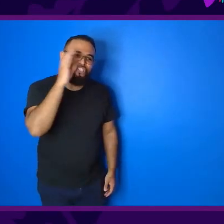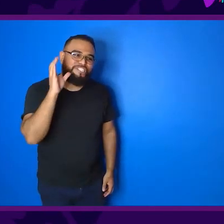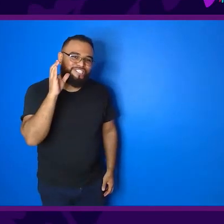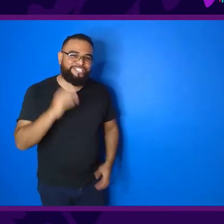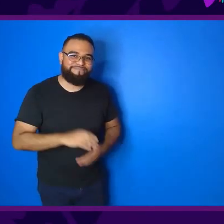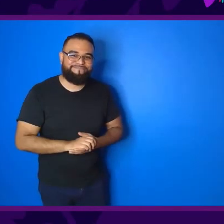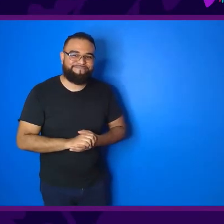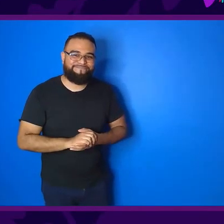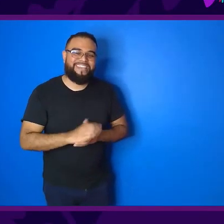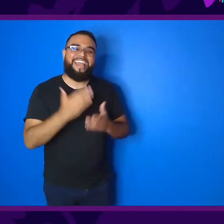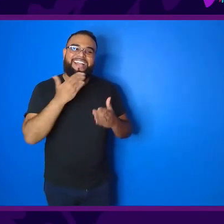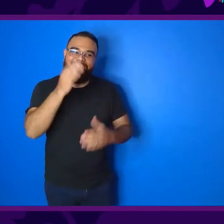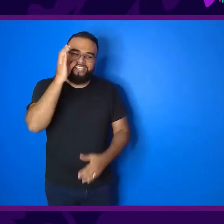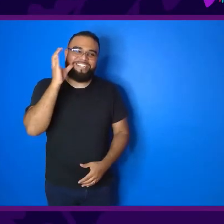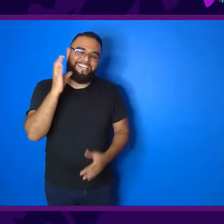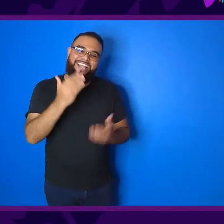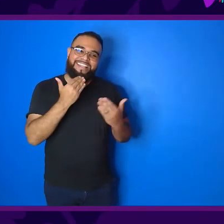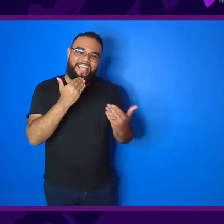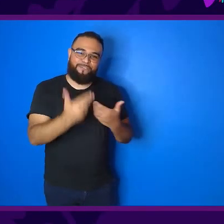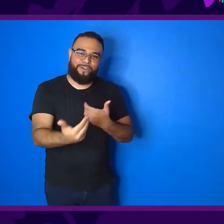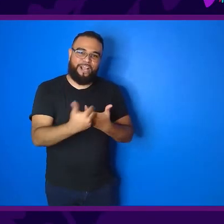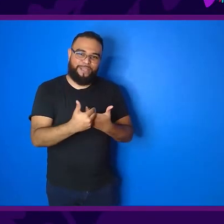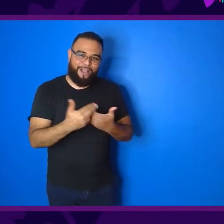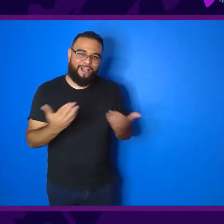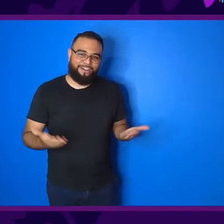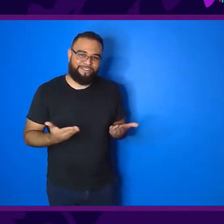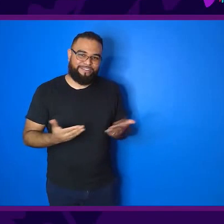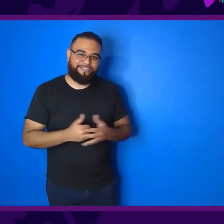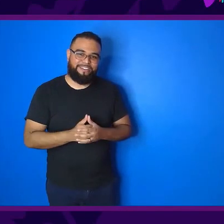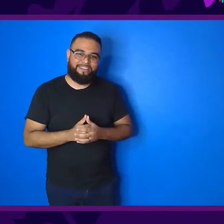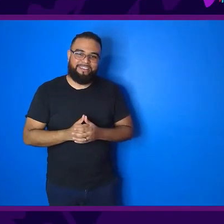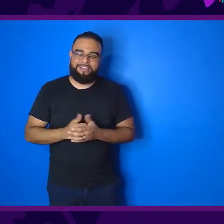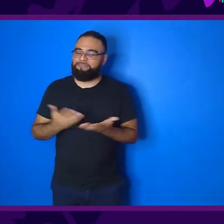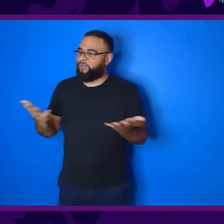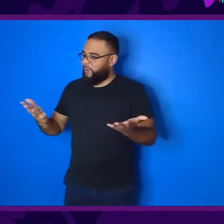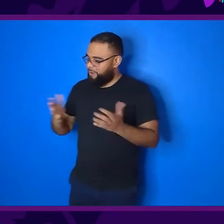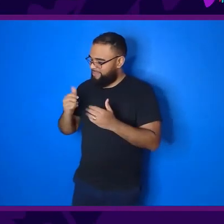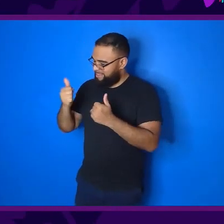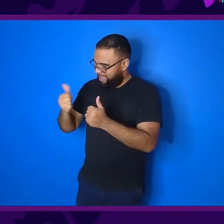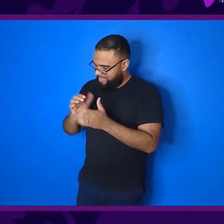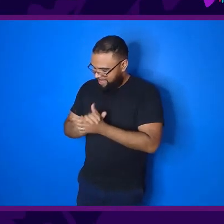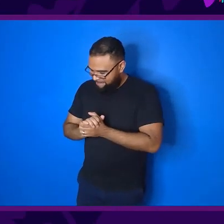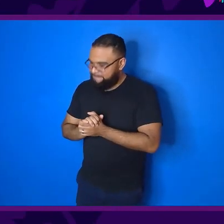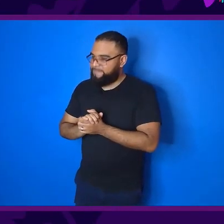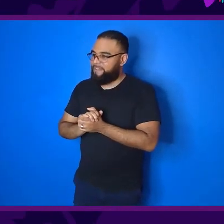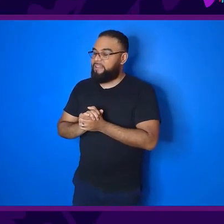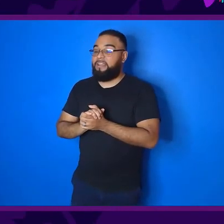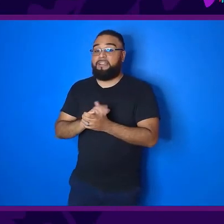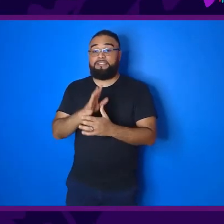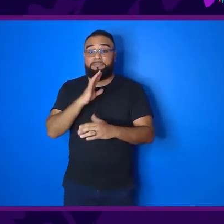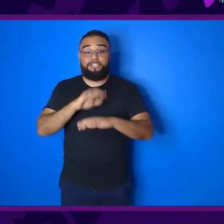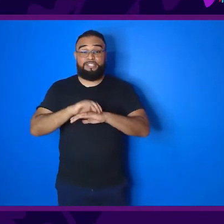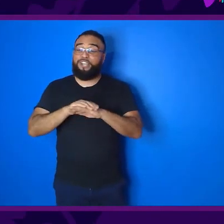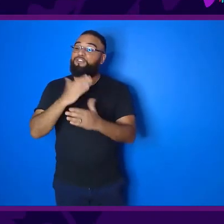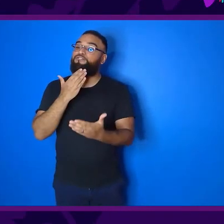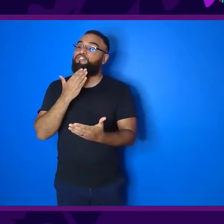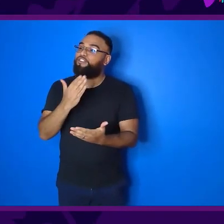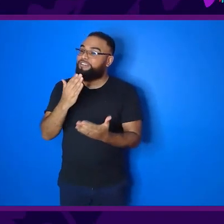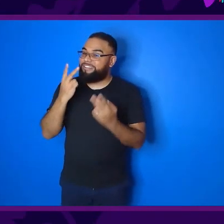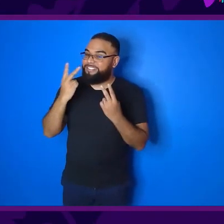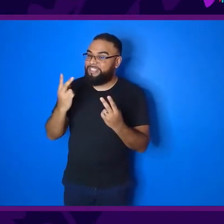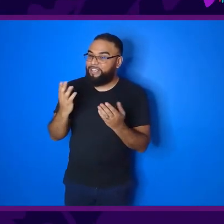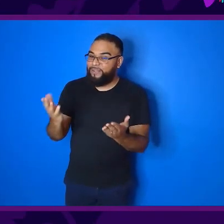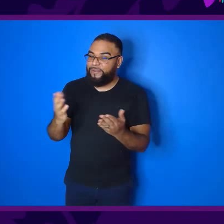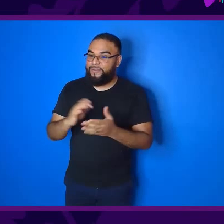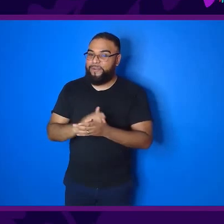Gracias, Cheech. Thank you for coming on. De nada. It's good to see you. And everybody's been lauding